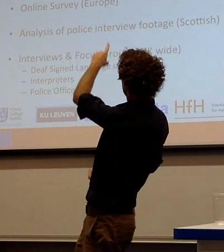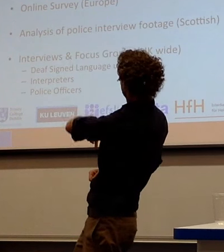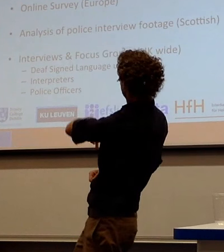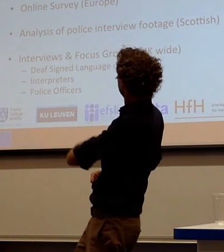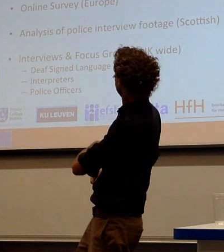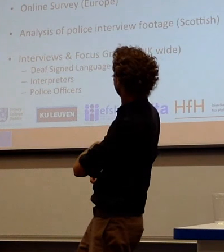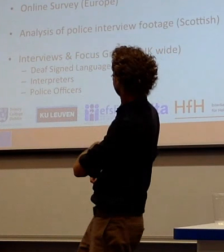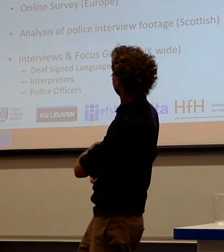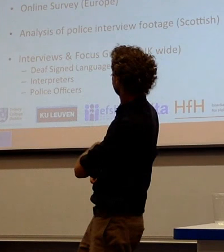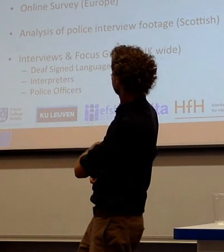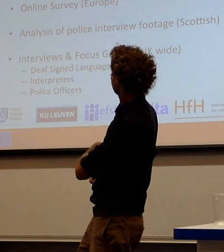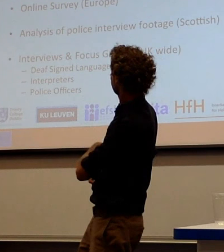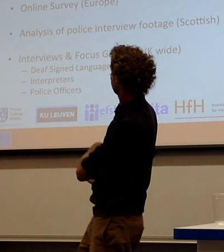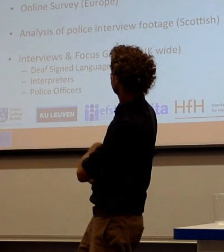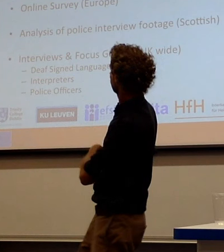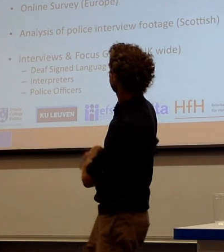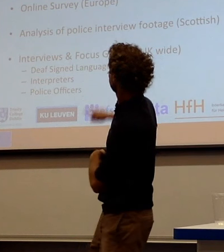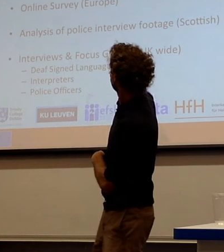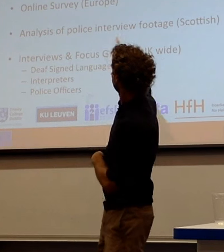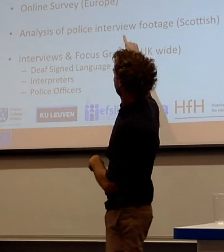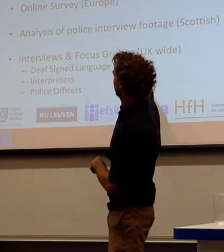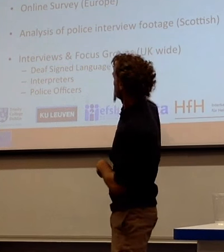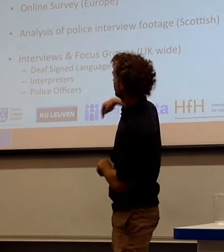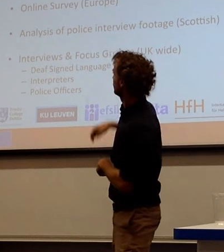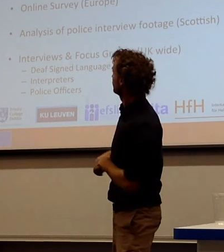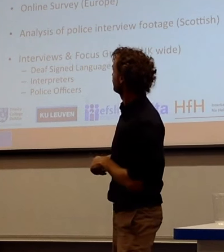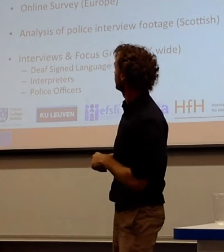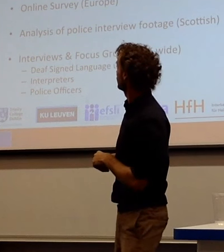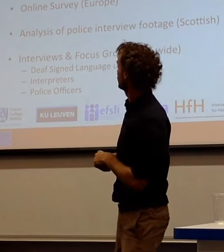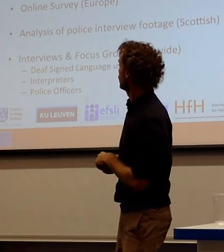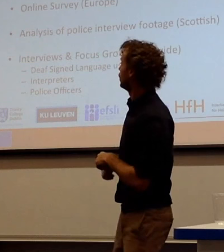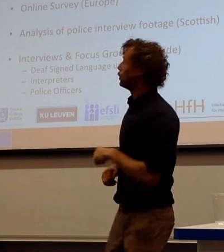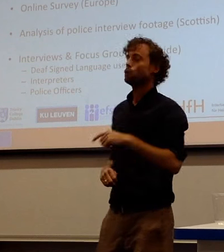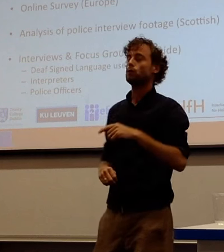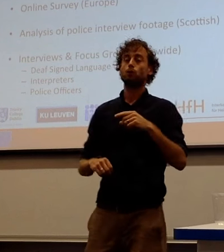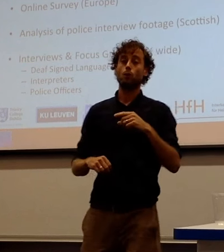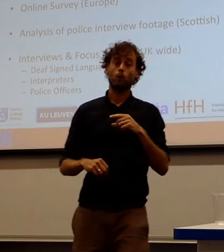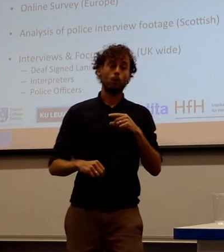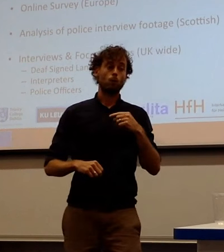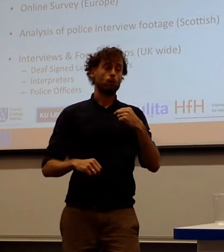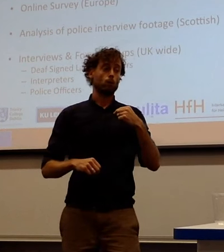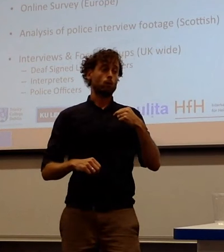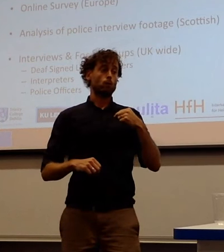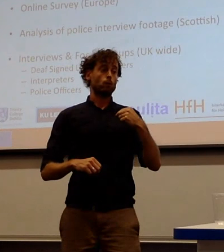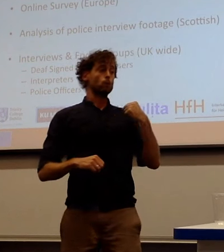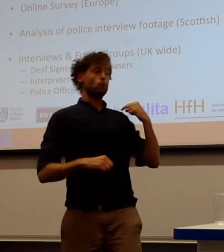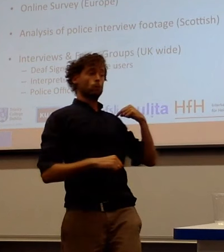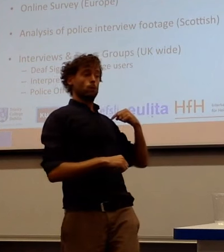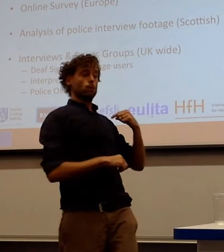to achieve the 4 points we've got up here on this slide in terms of our research